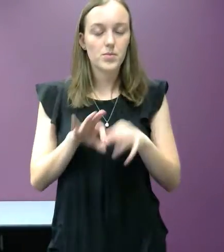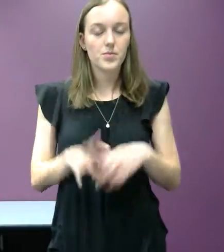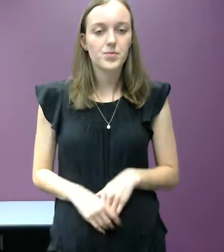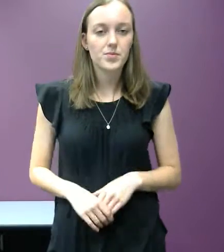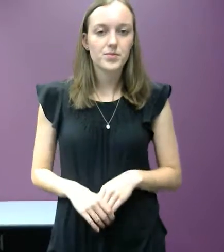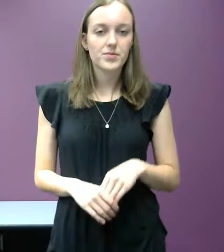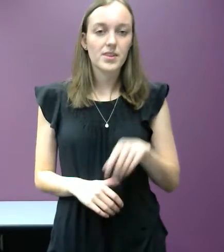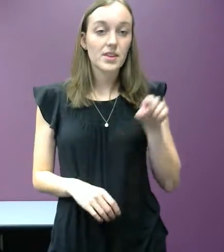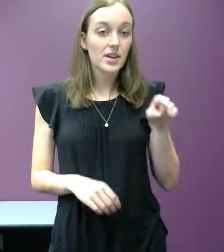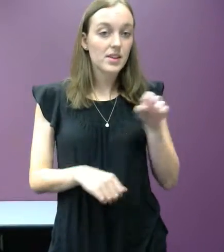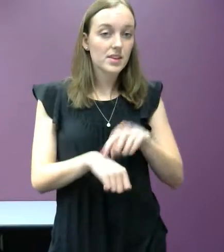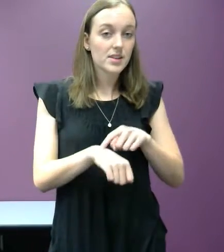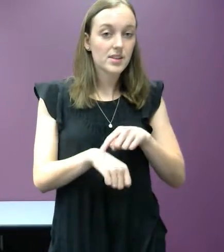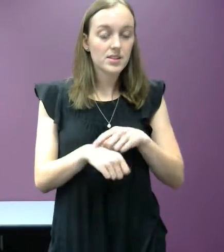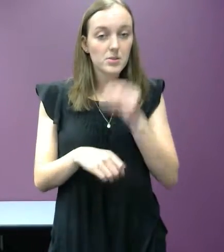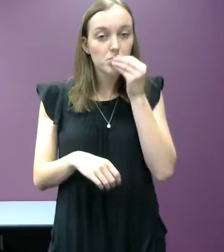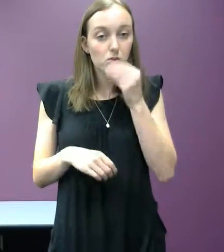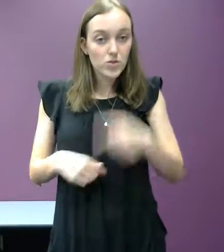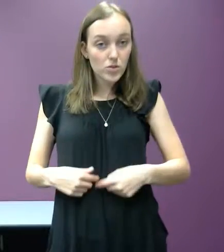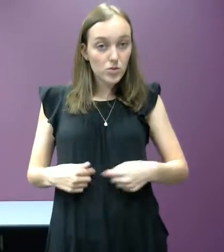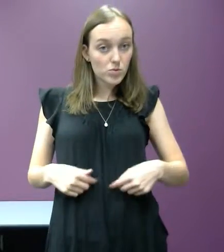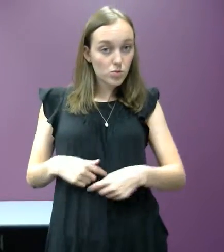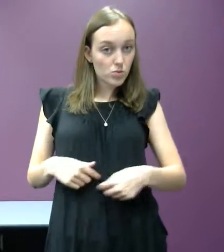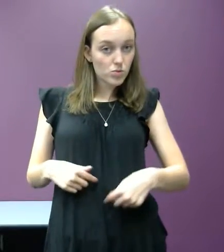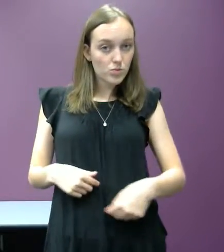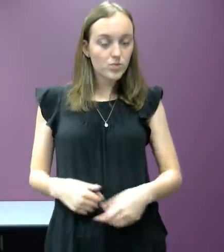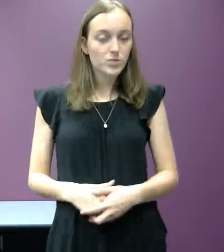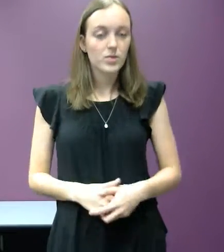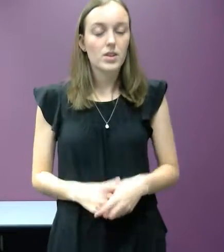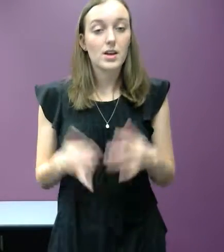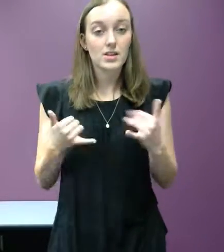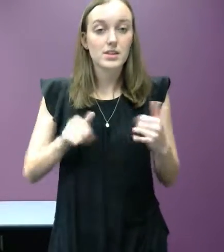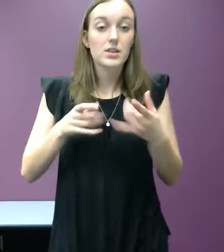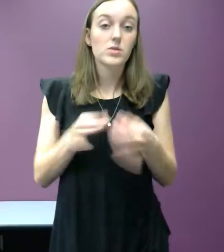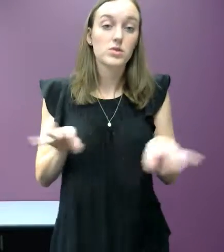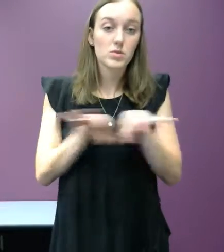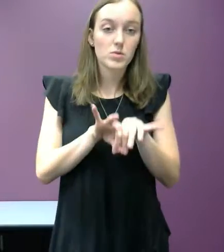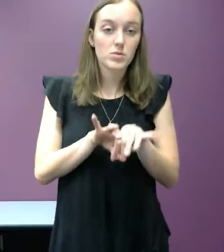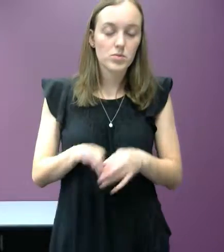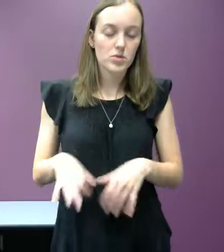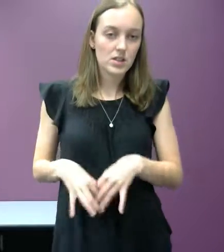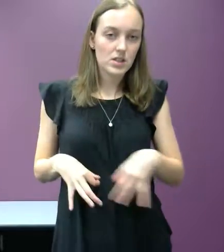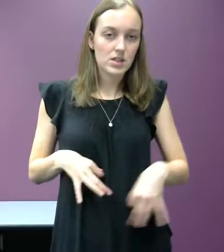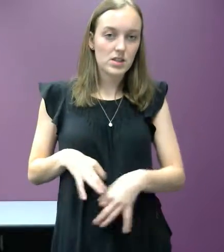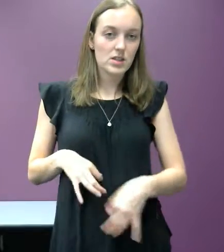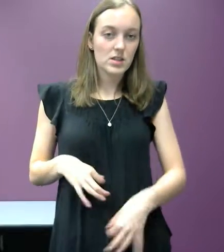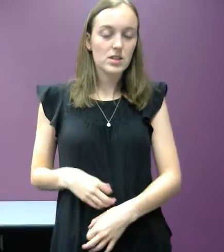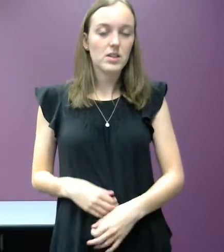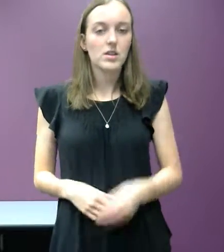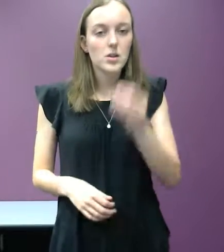that time, when the food is in the digestive system and in the intestines, the food is